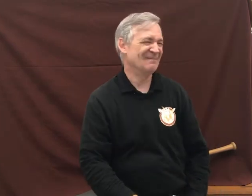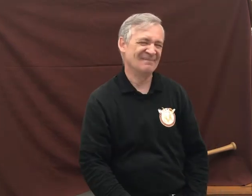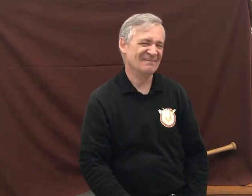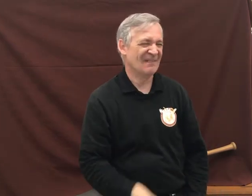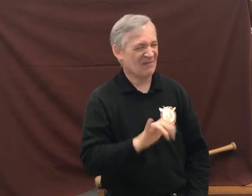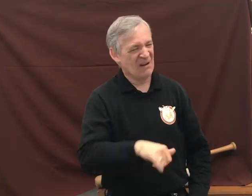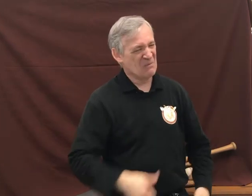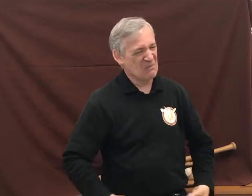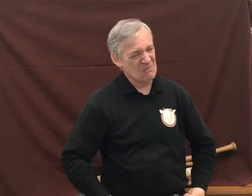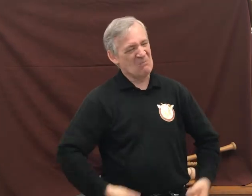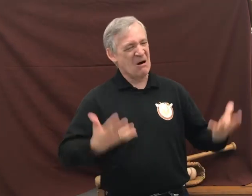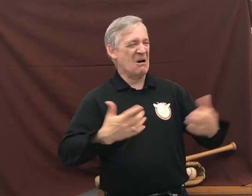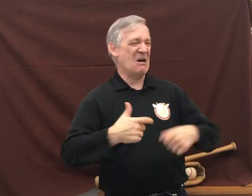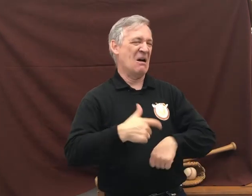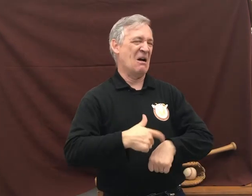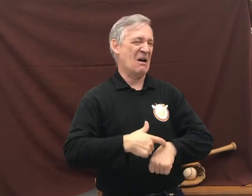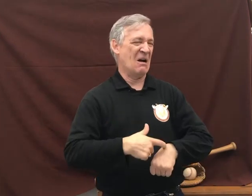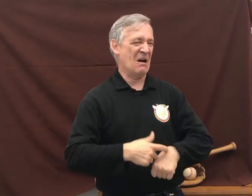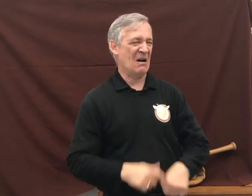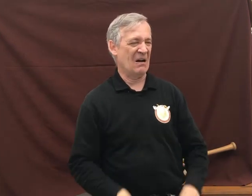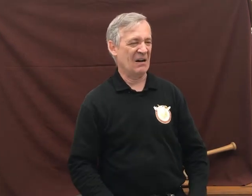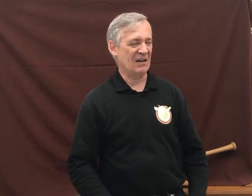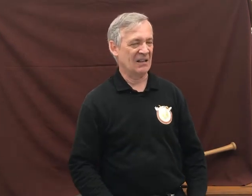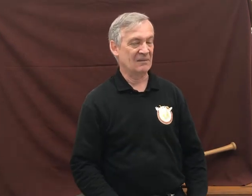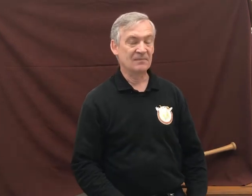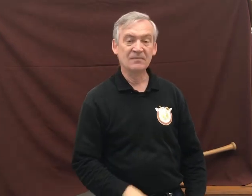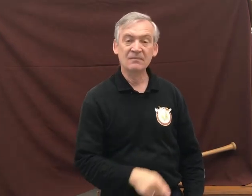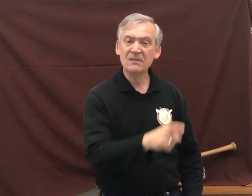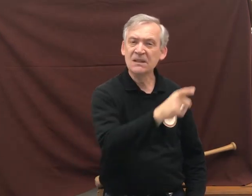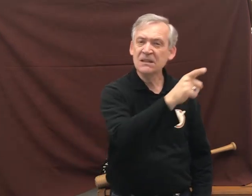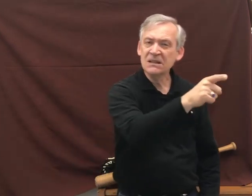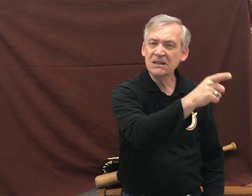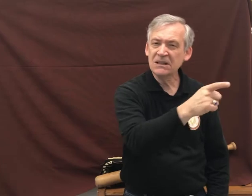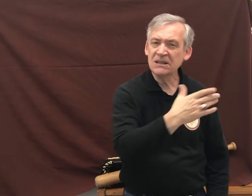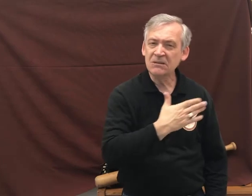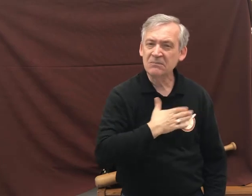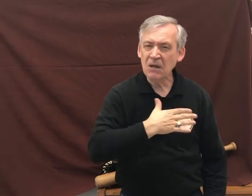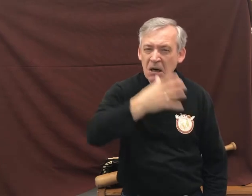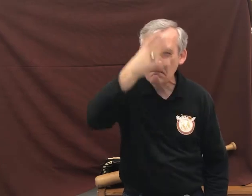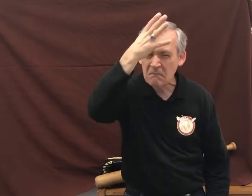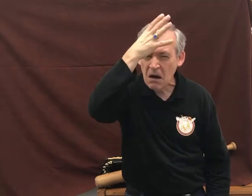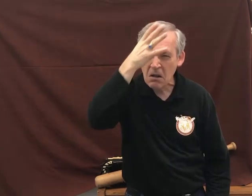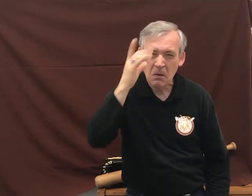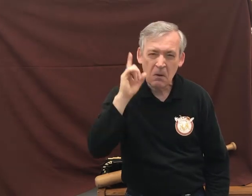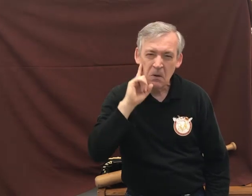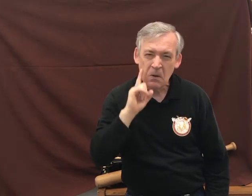What could my deaf father possibly have in common with this Negro baseball player, Jackie Robinson?